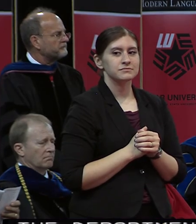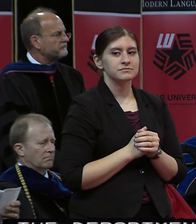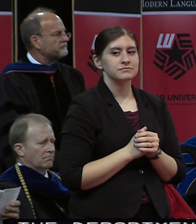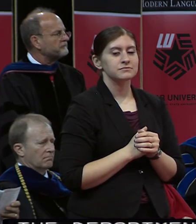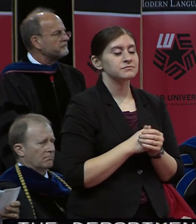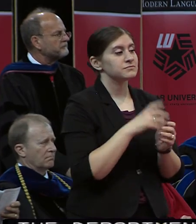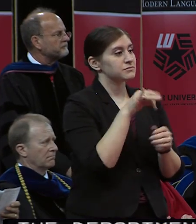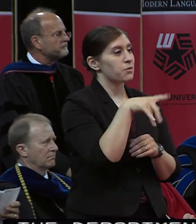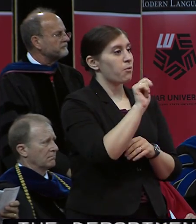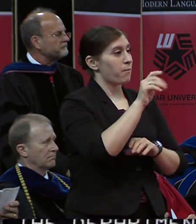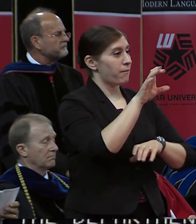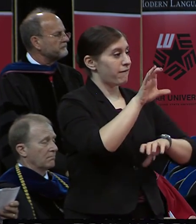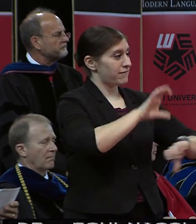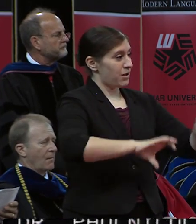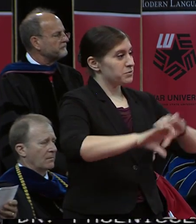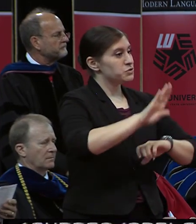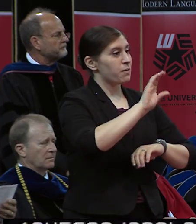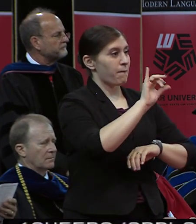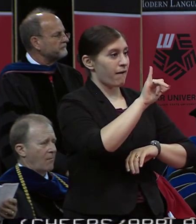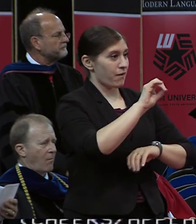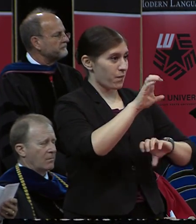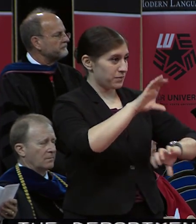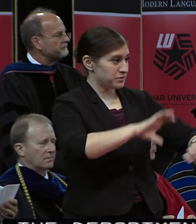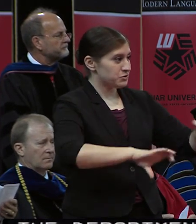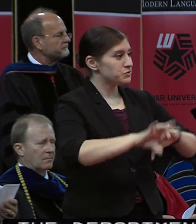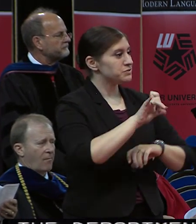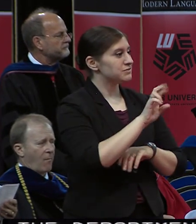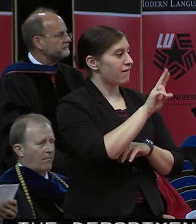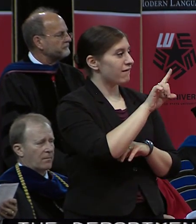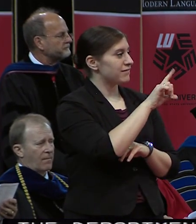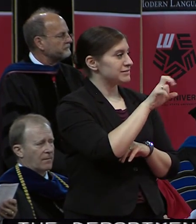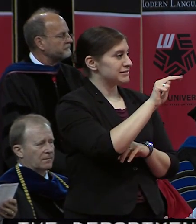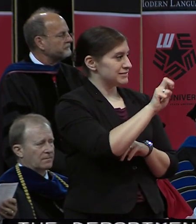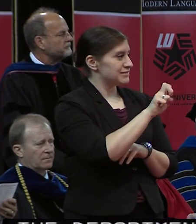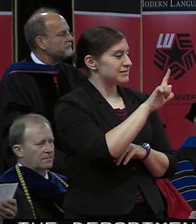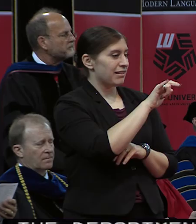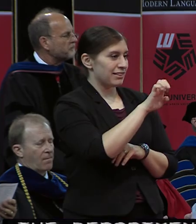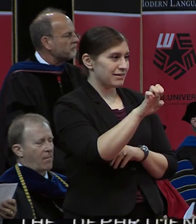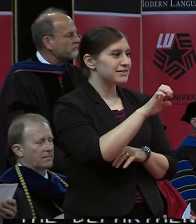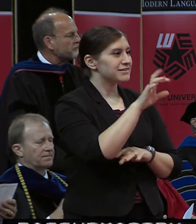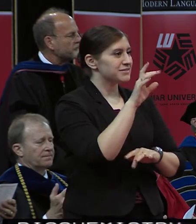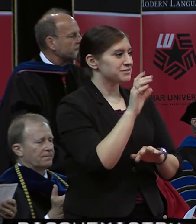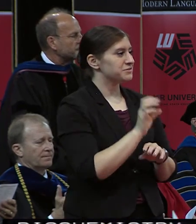The Department of Chemistry and Biochemistry and Dr. Xing Yang Li.